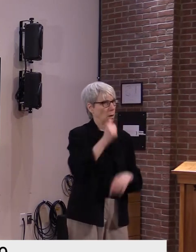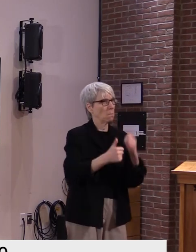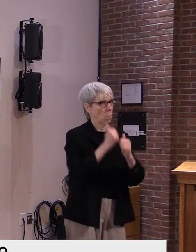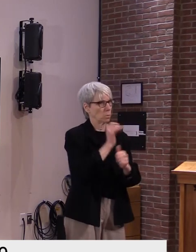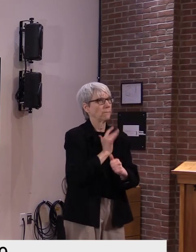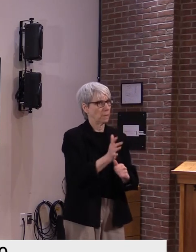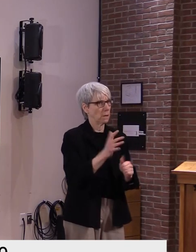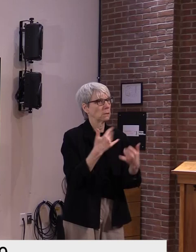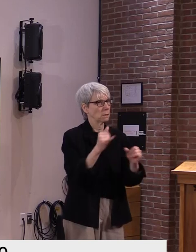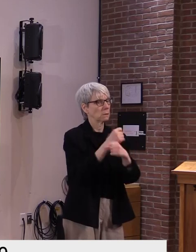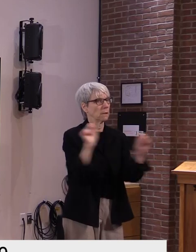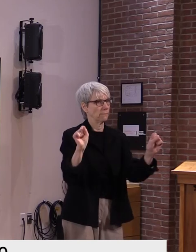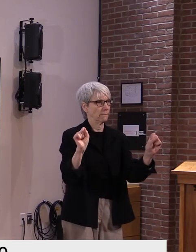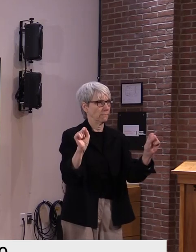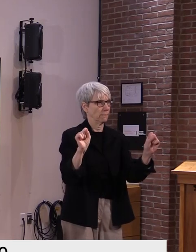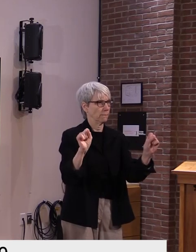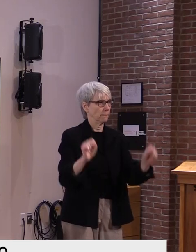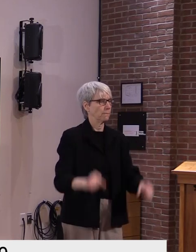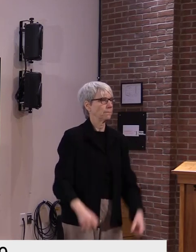not.